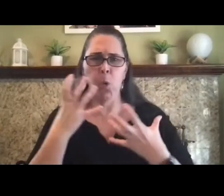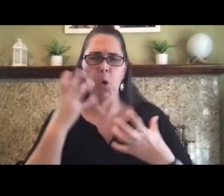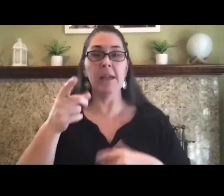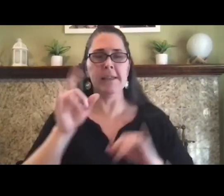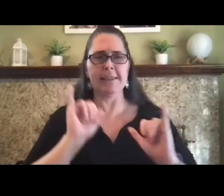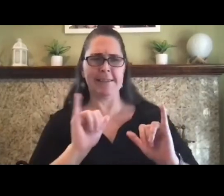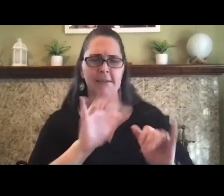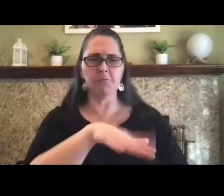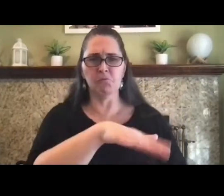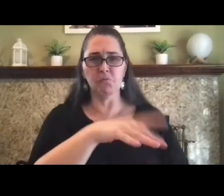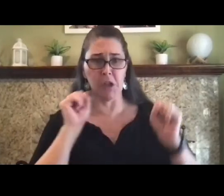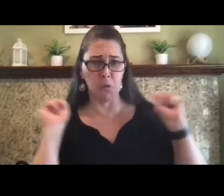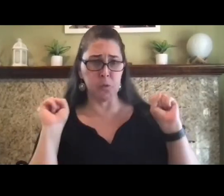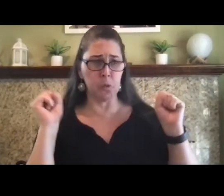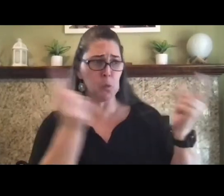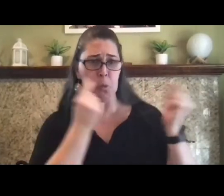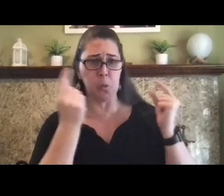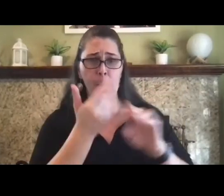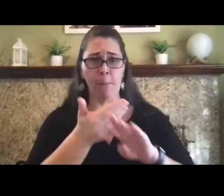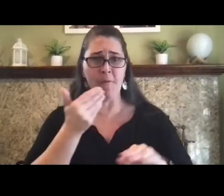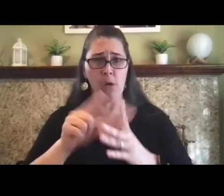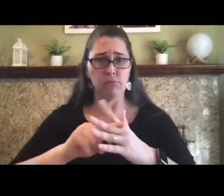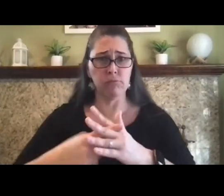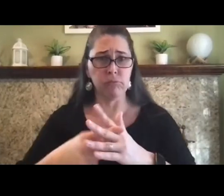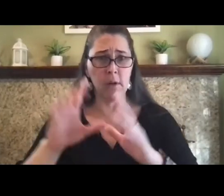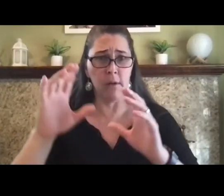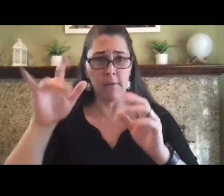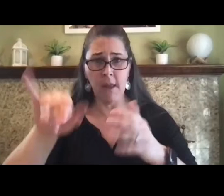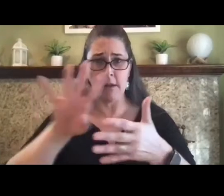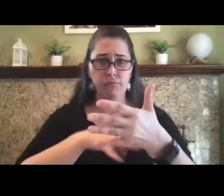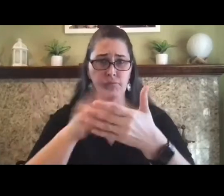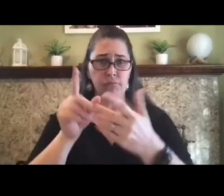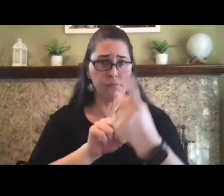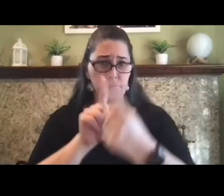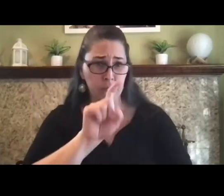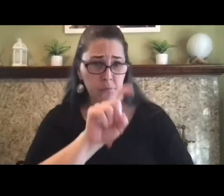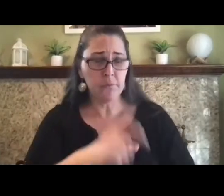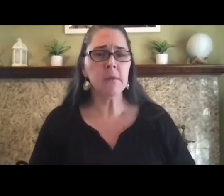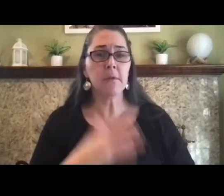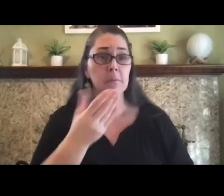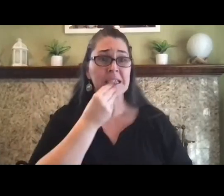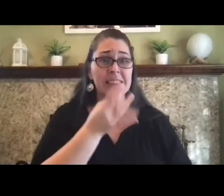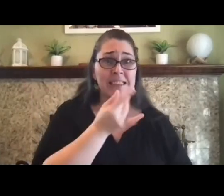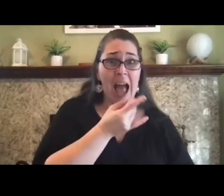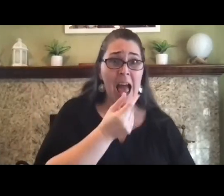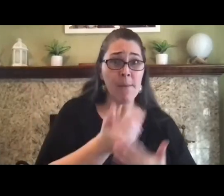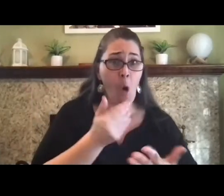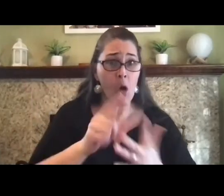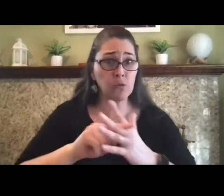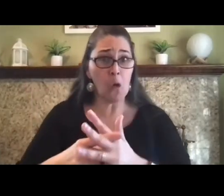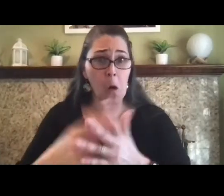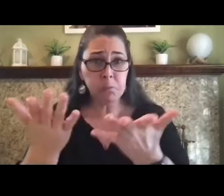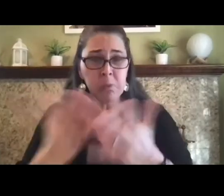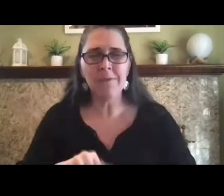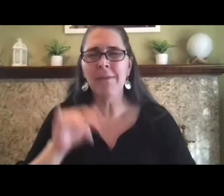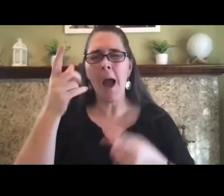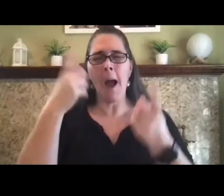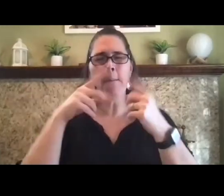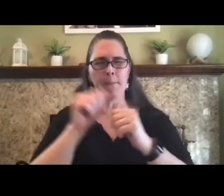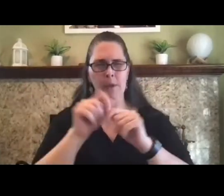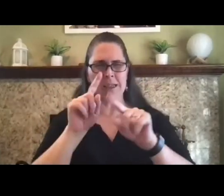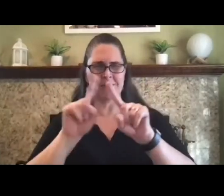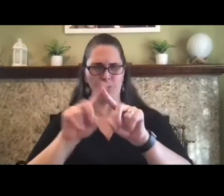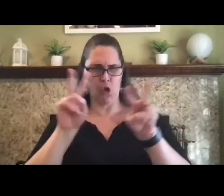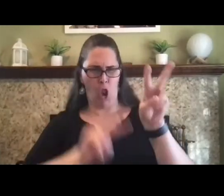child usually gets hungry and cranky at certain times, so you suggest alternatives such as doing exercises or having a snack before